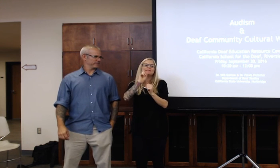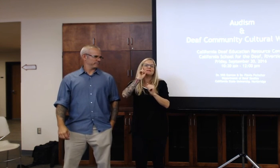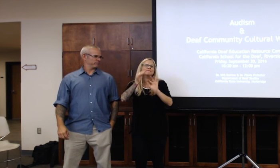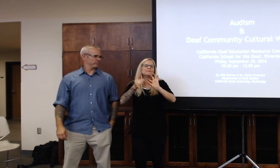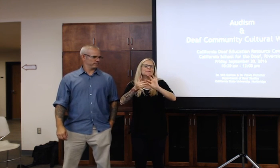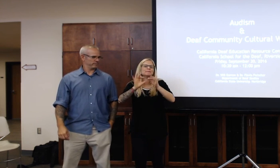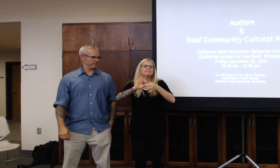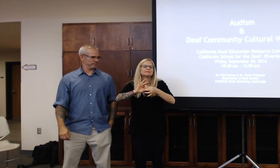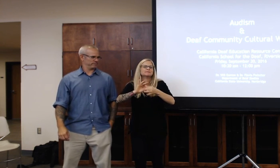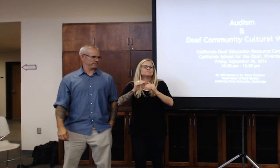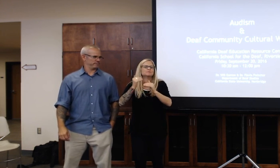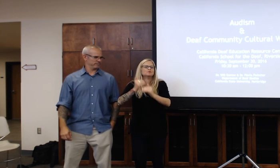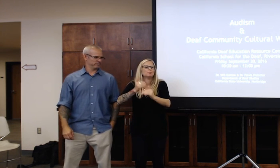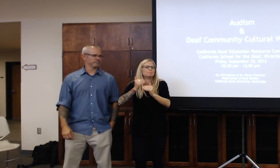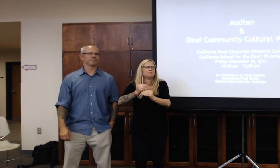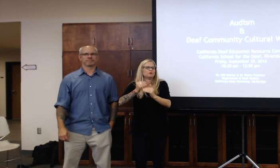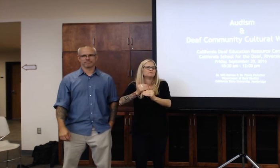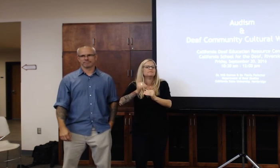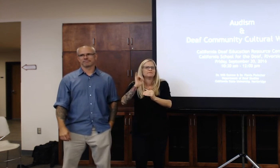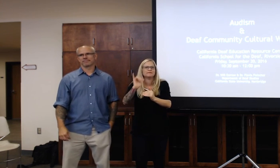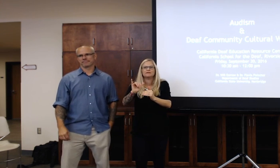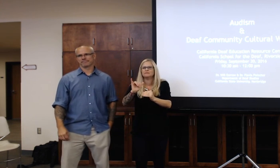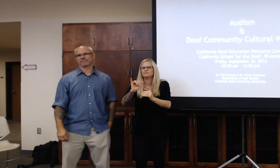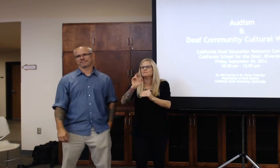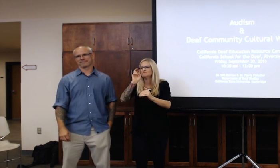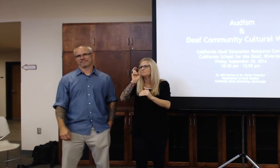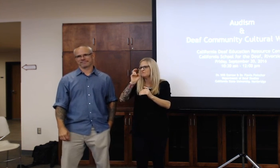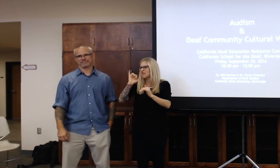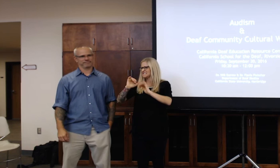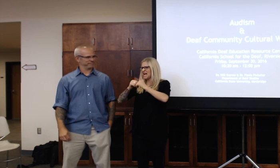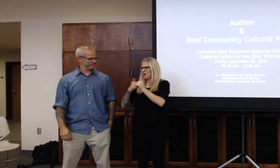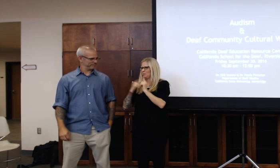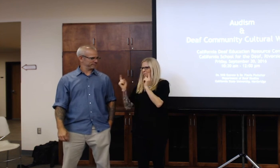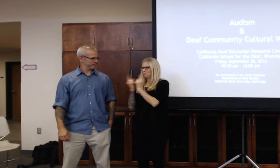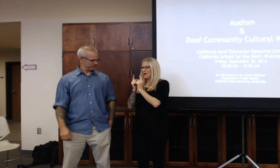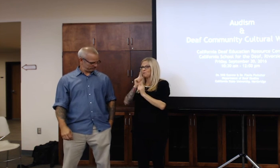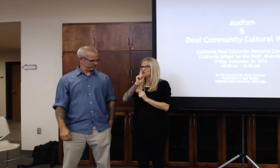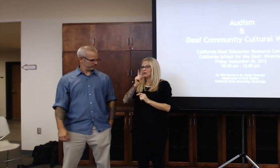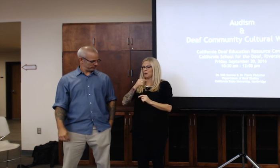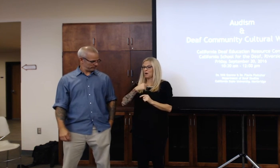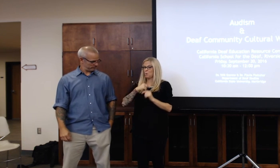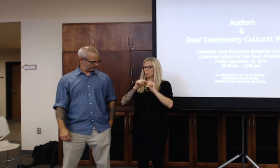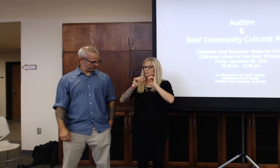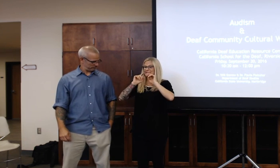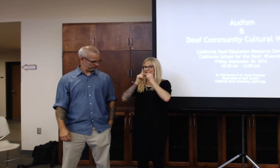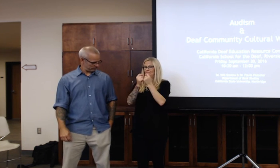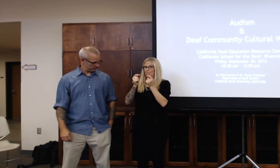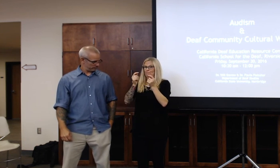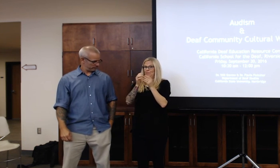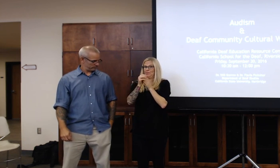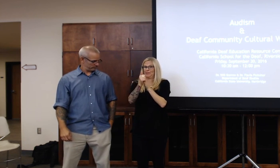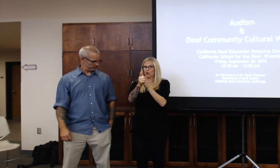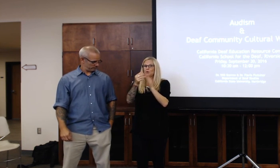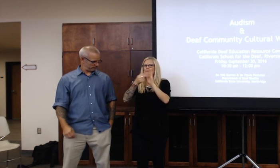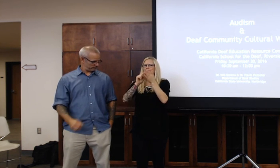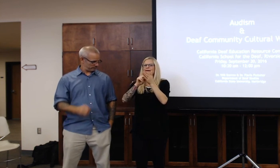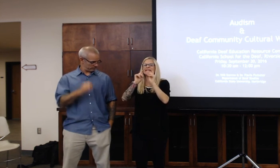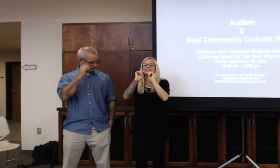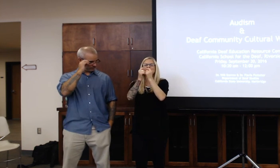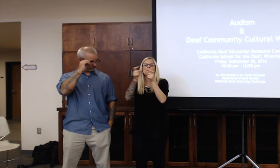And we were actually there for Deaf Olympics for the snowboarding competition. So that's actually how we met. I was the team leader, so a